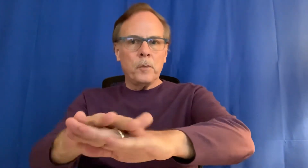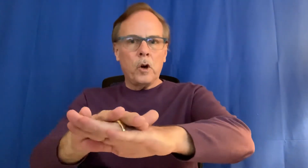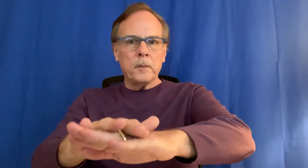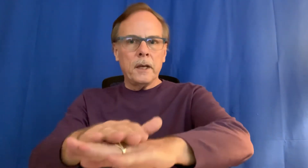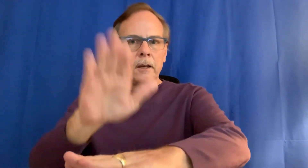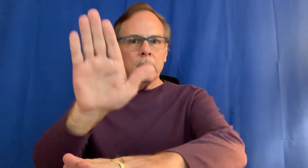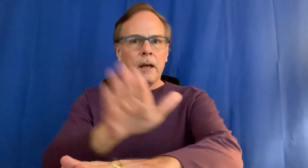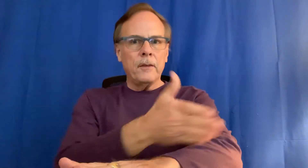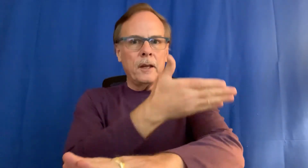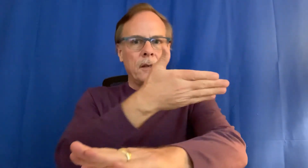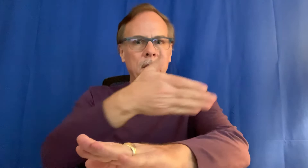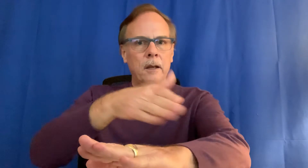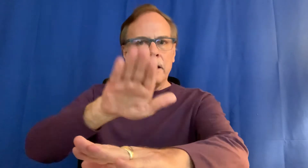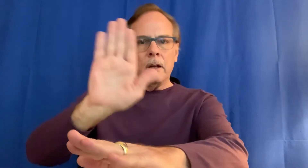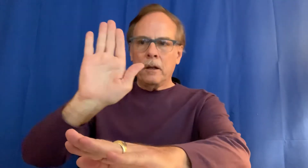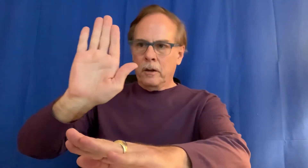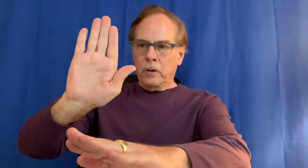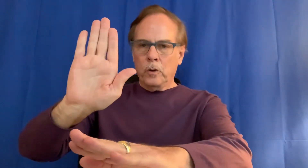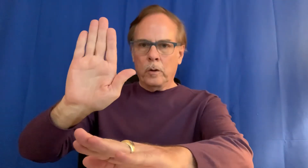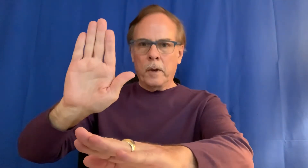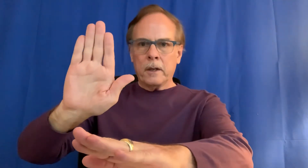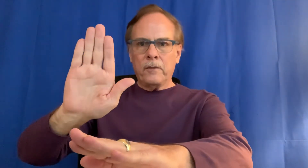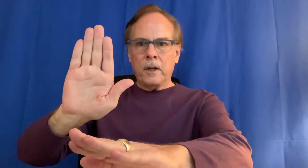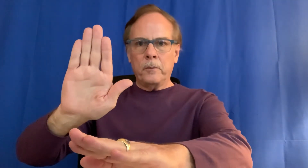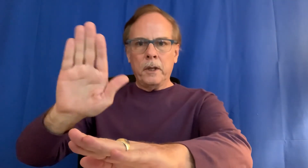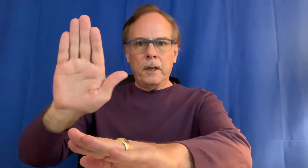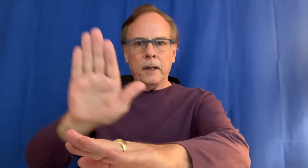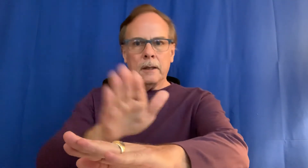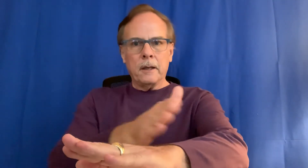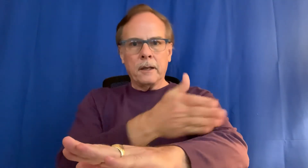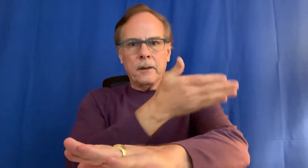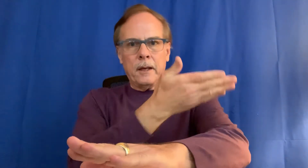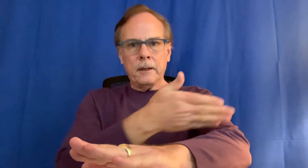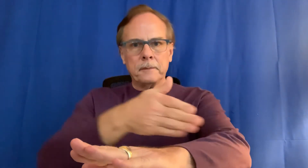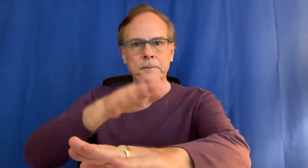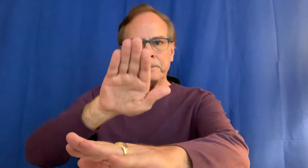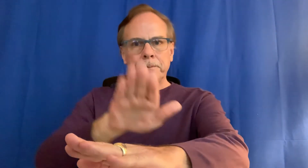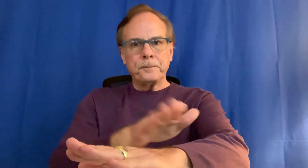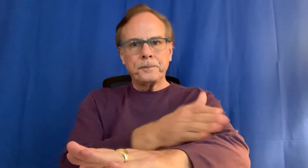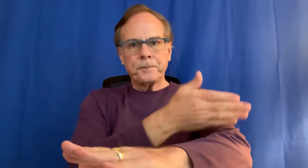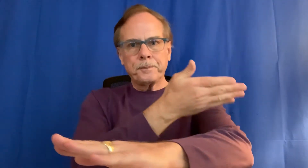palm down, and then your modified B hand like that.